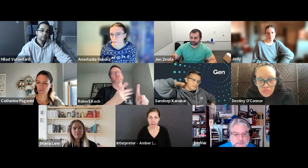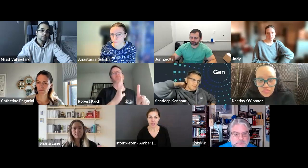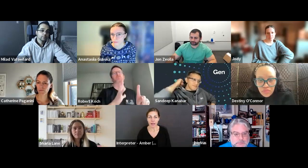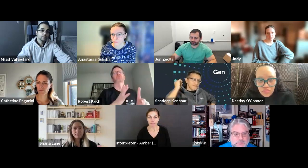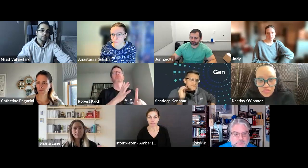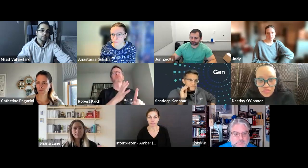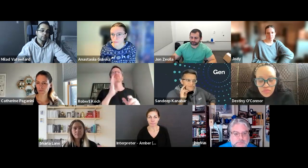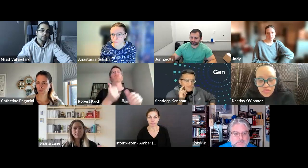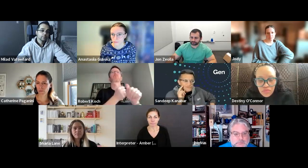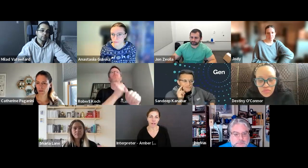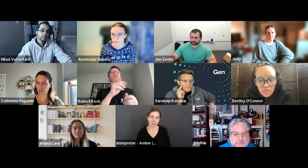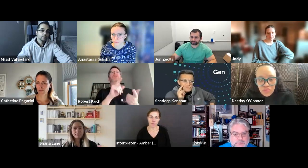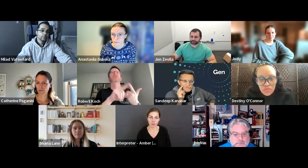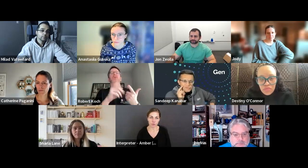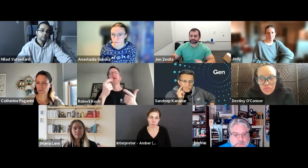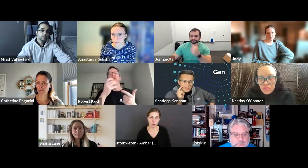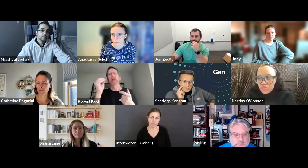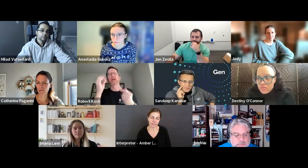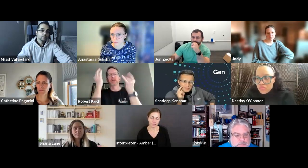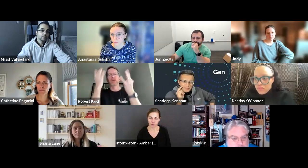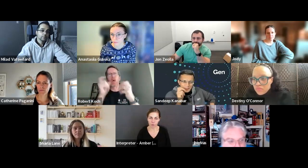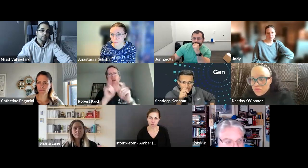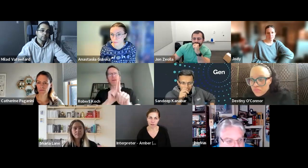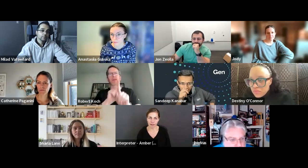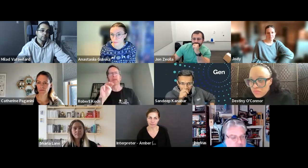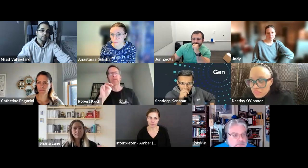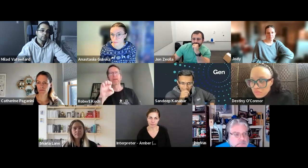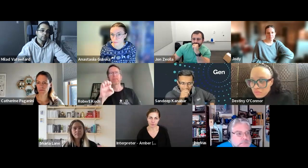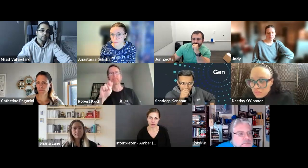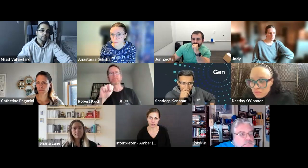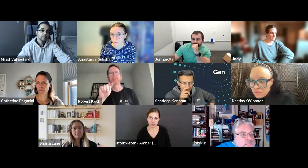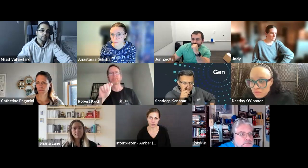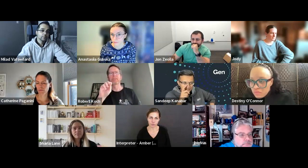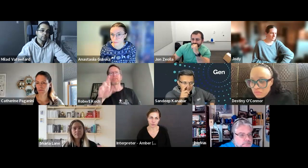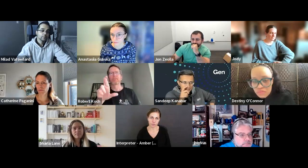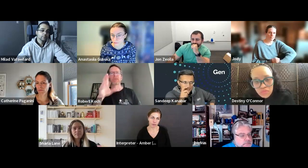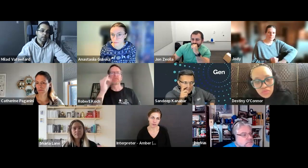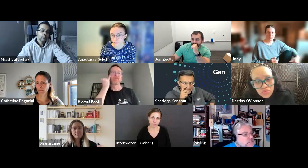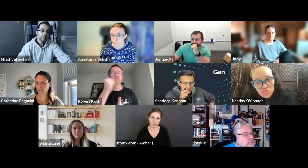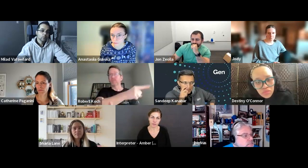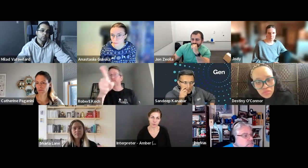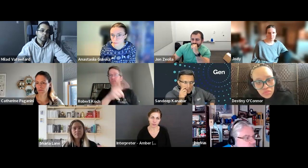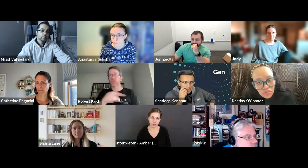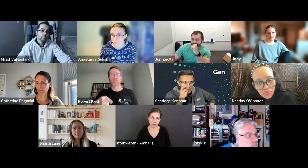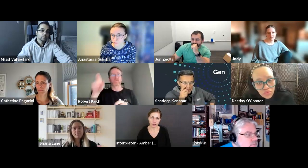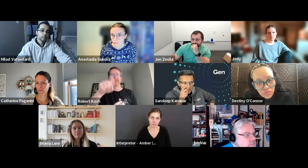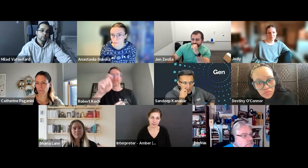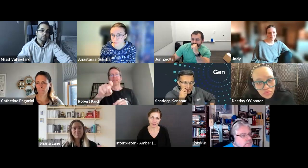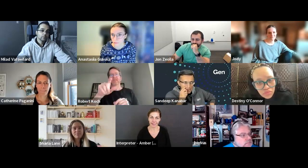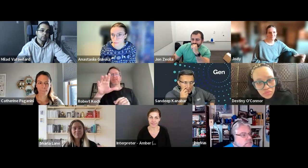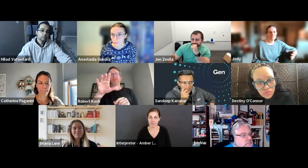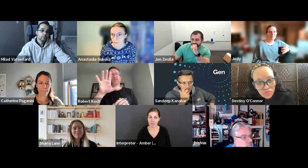yet. I reached out to them once. I need to follow up. I haven't been trying to be annoying to